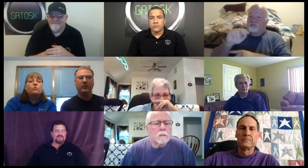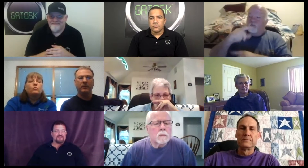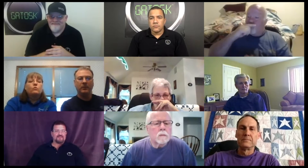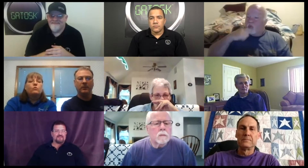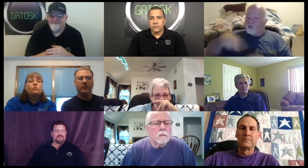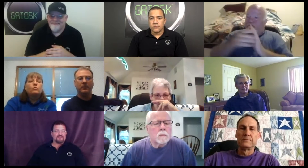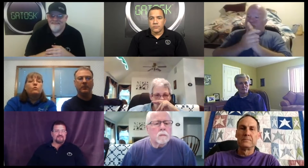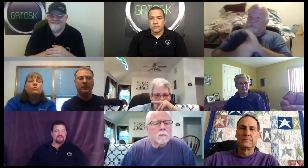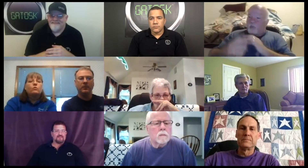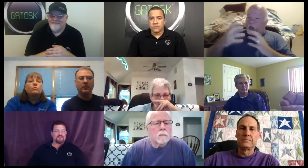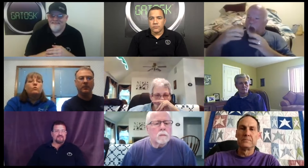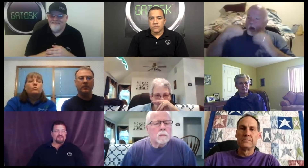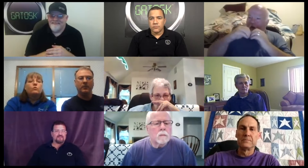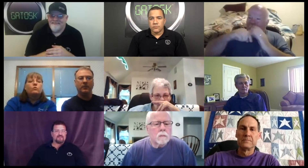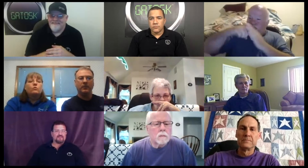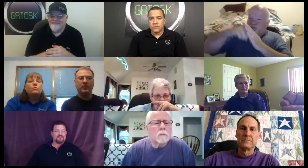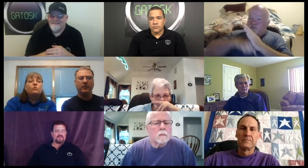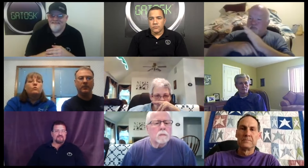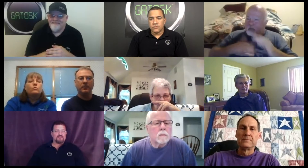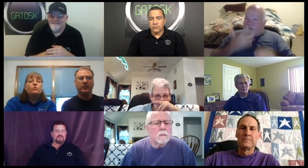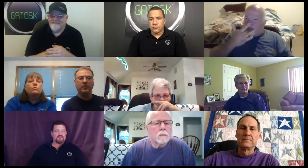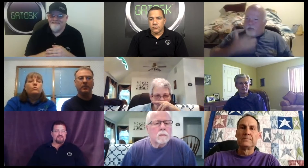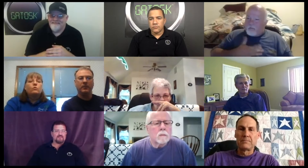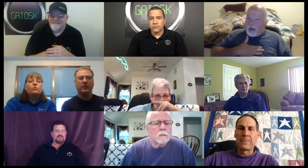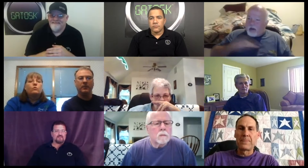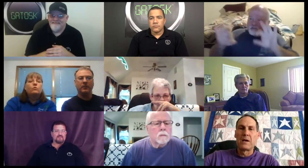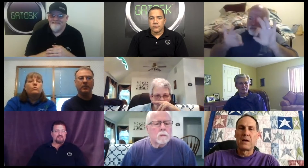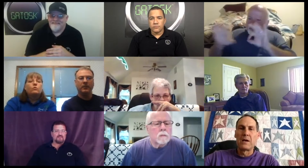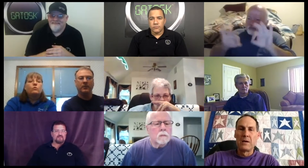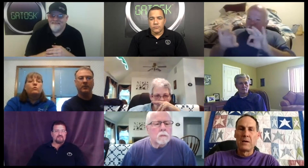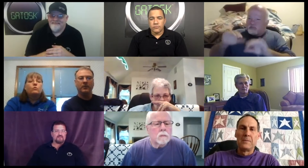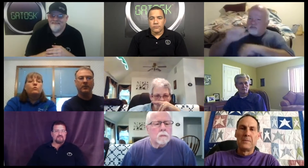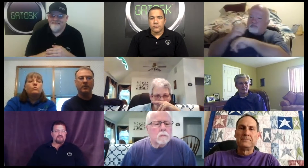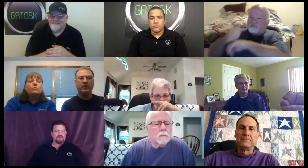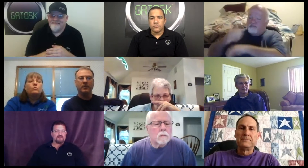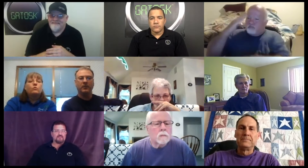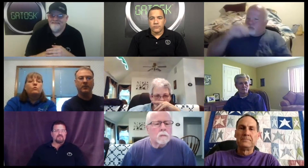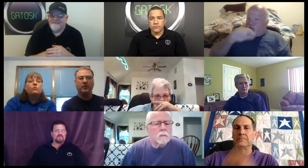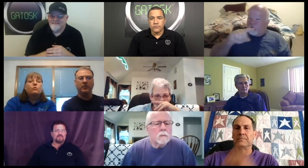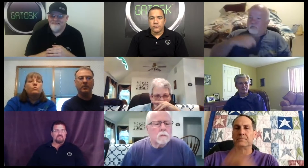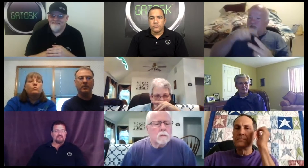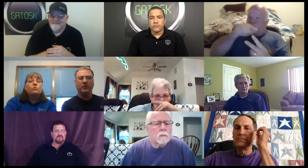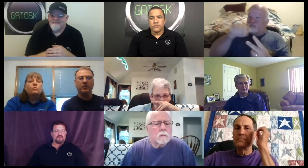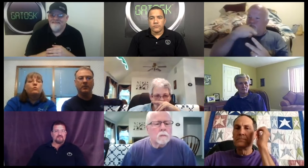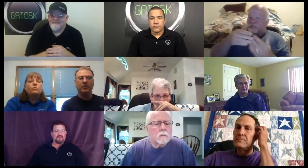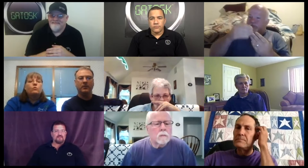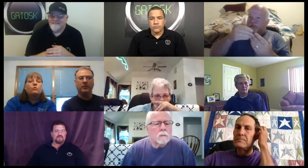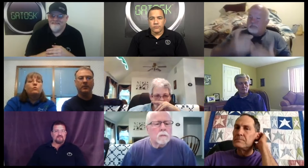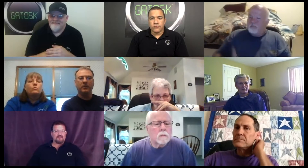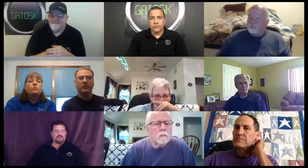to figure out all of that, And then it should be another option where it's for expert settings, and those for people